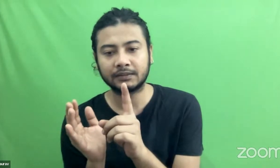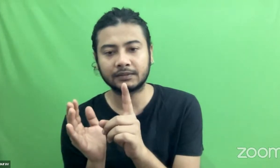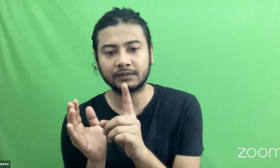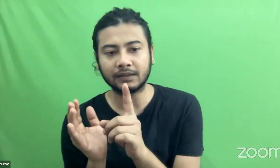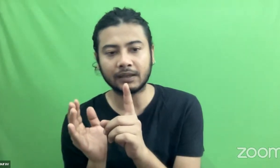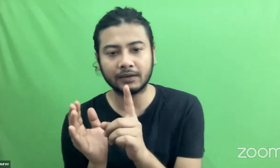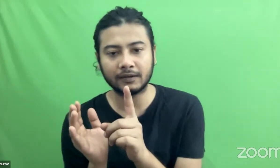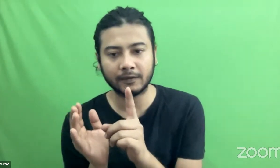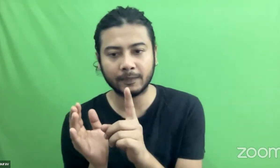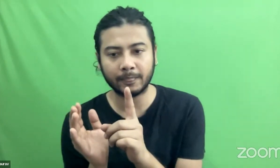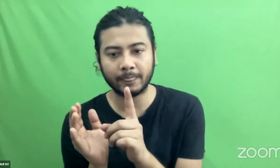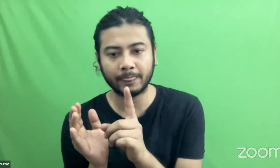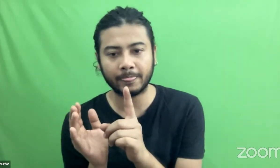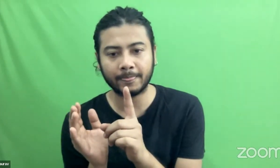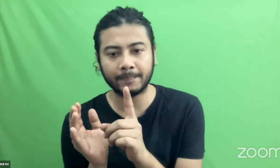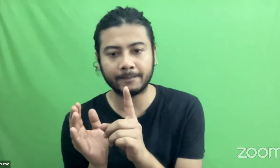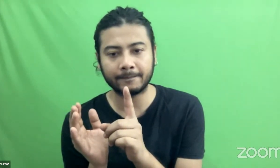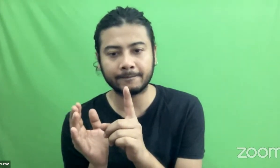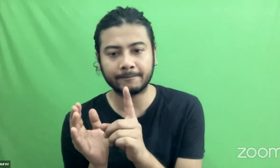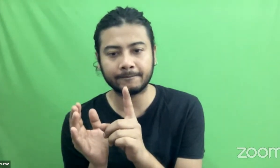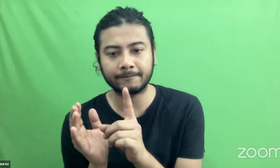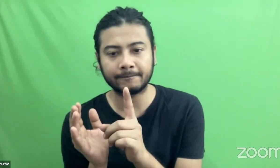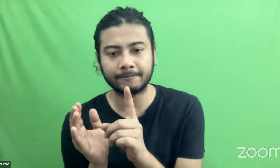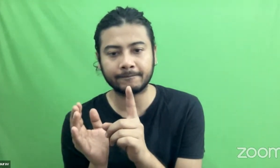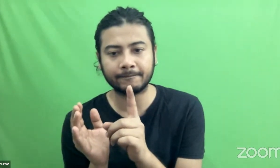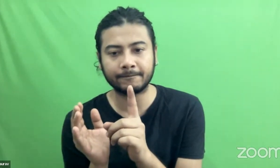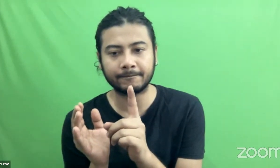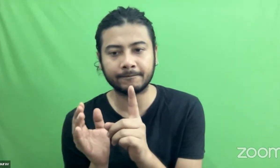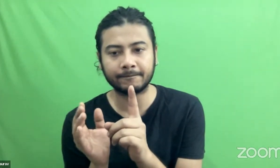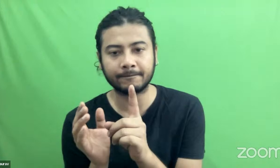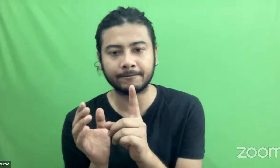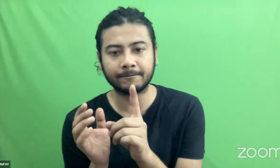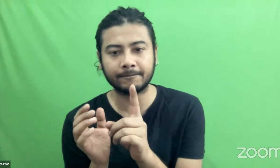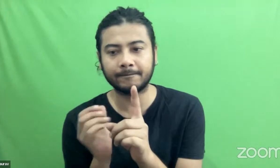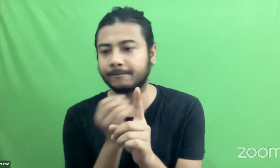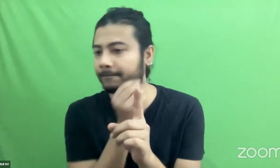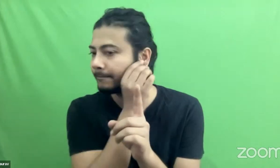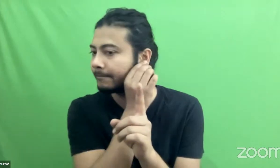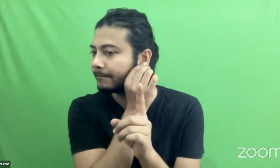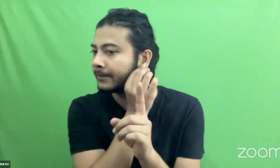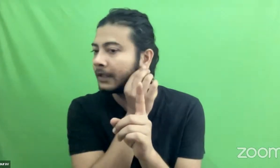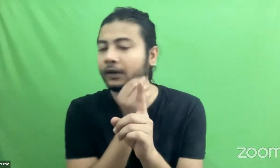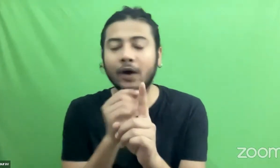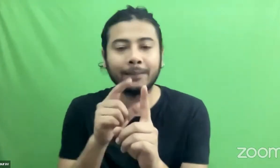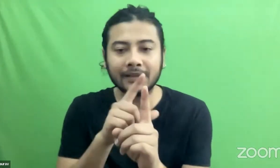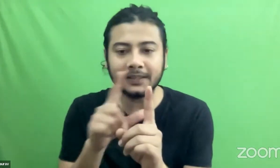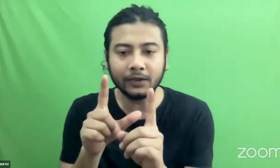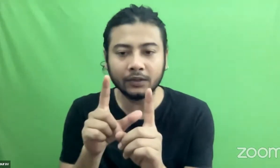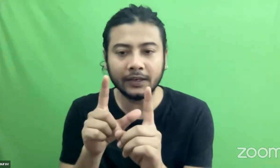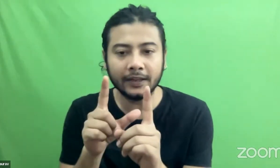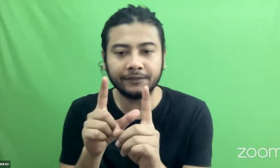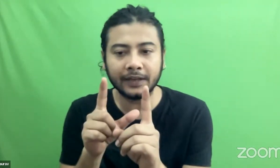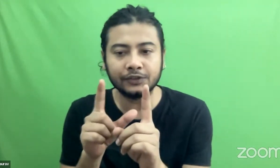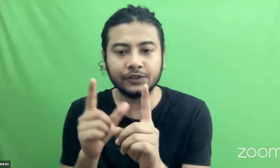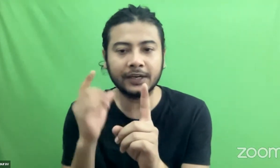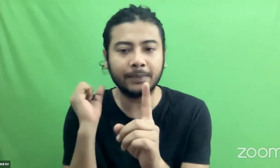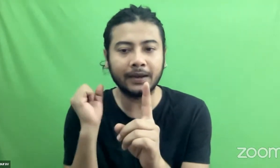yeah, just next to Mahaprabhu is left, because when you're seeing it, look mirror image, right? No, I'm asking on the left, as you said,